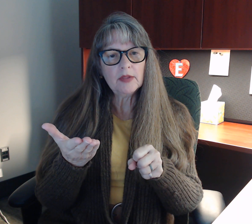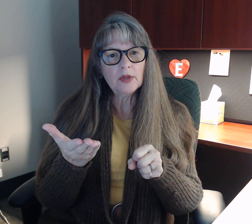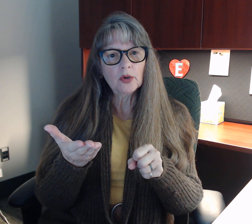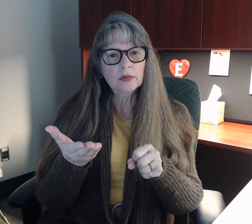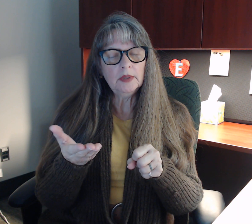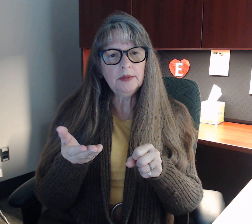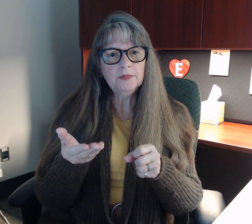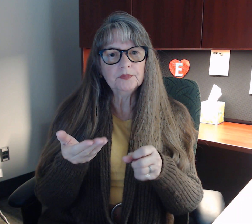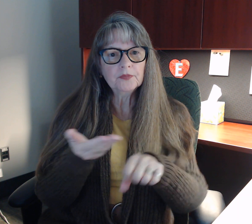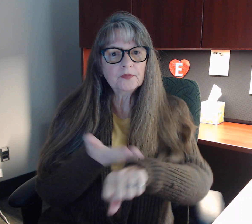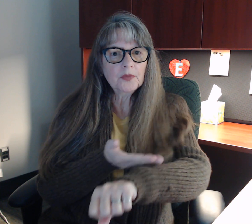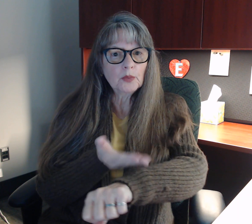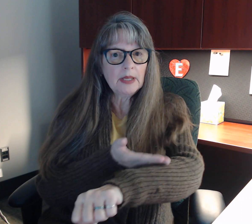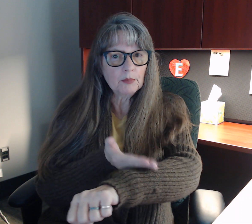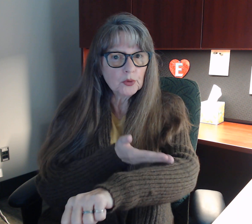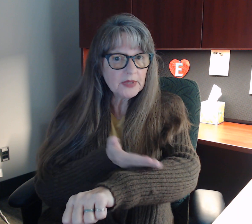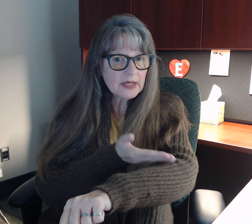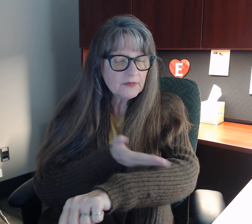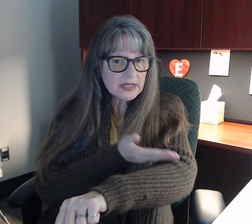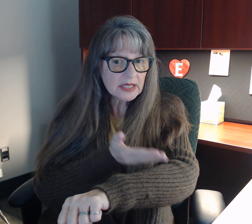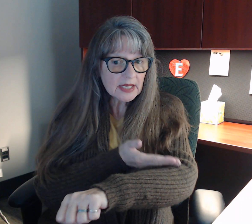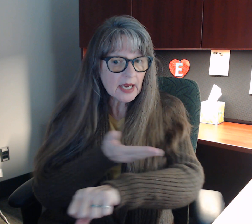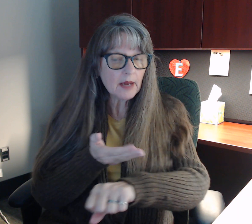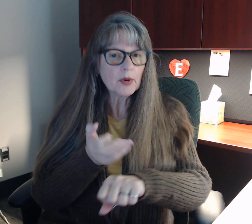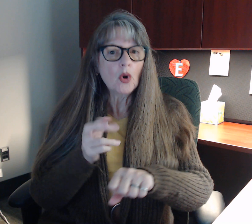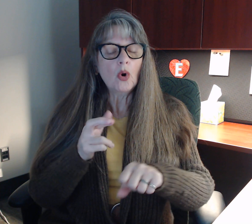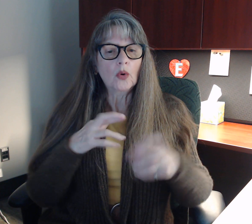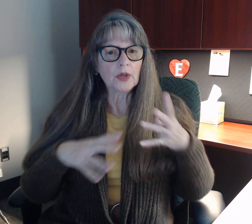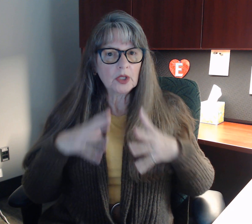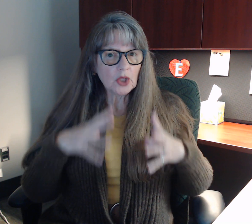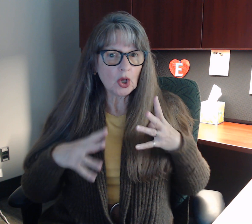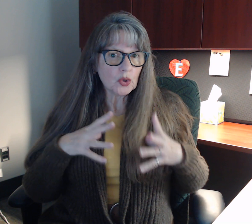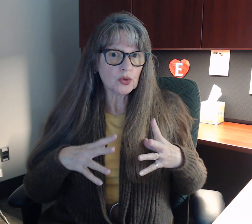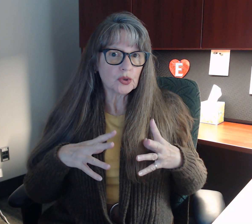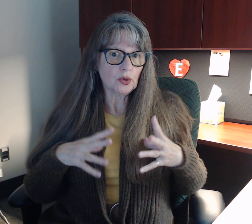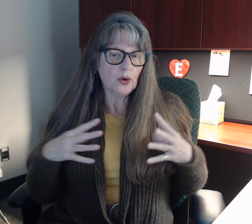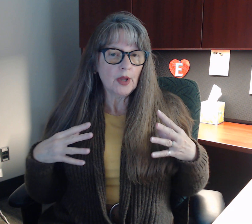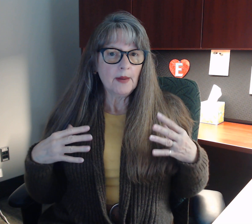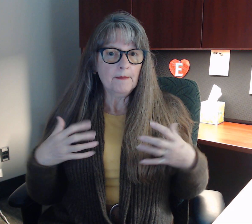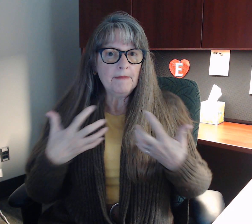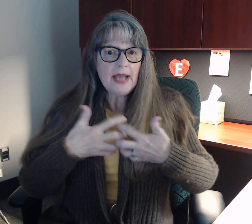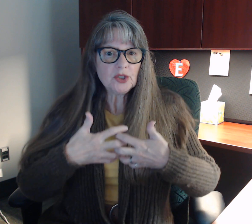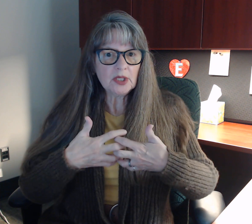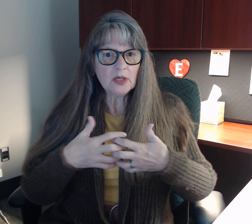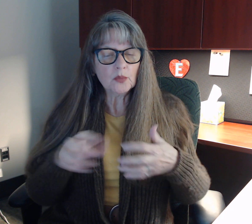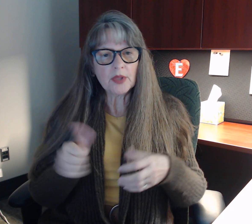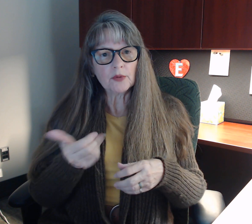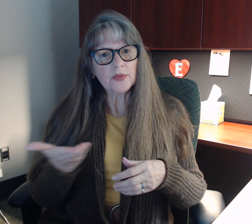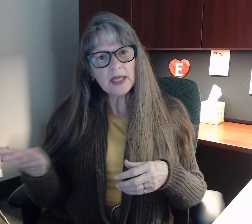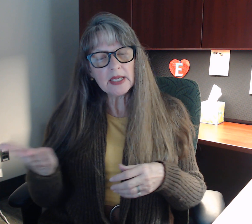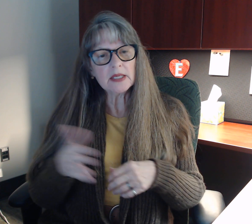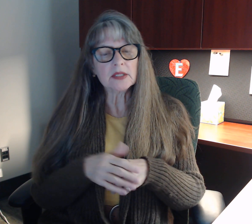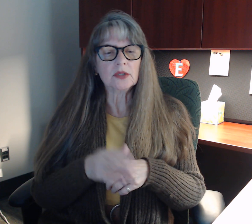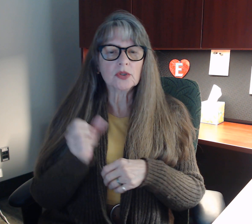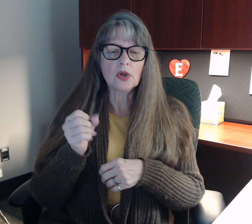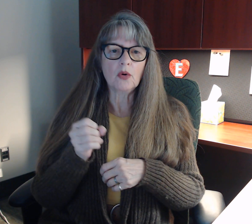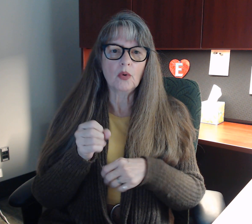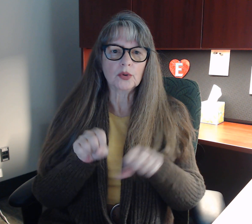they're improving it, fixing it up, or the clothes, they're matching it with other things, and so, or